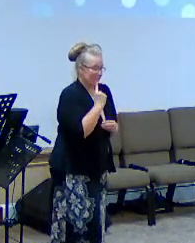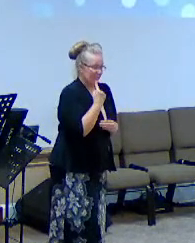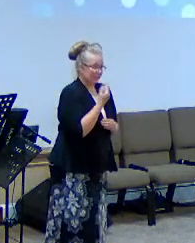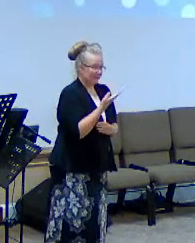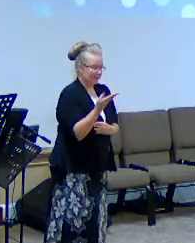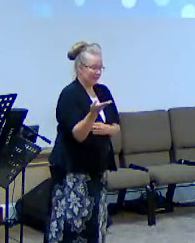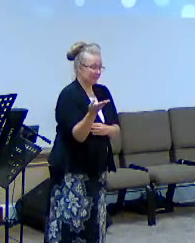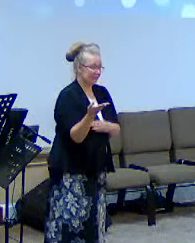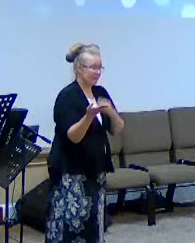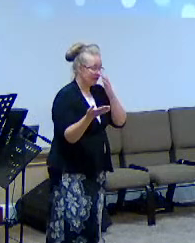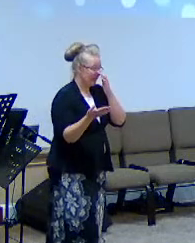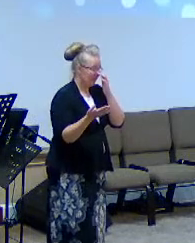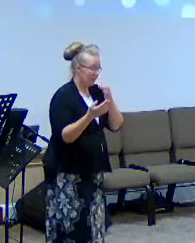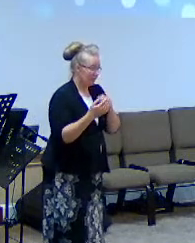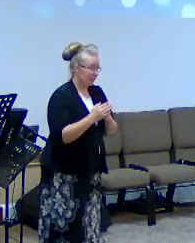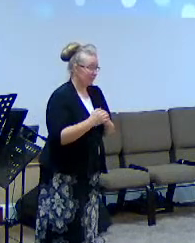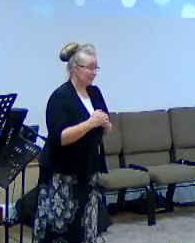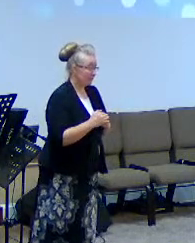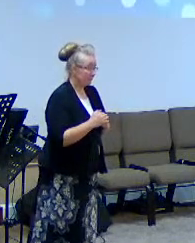things,